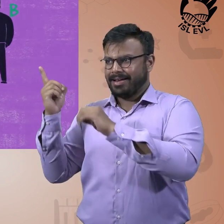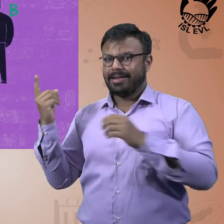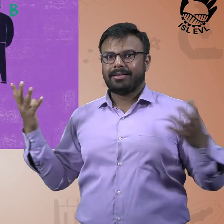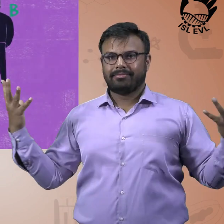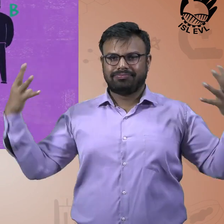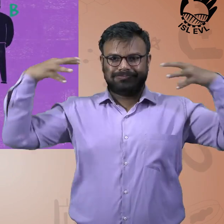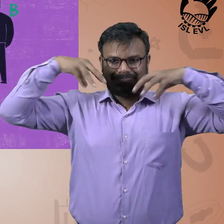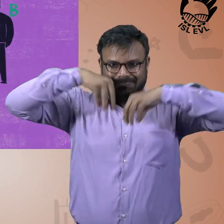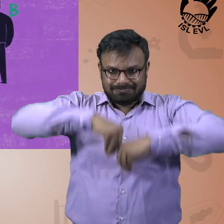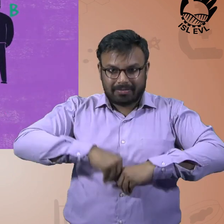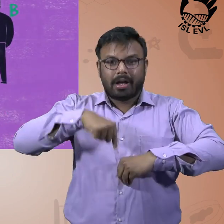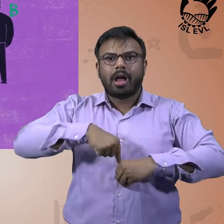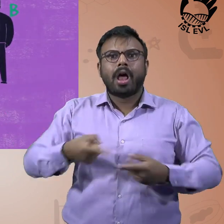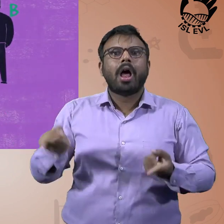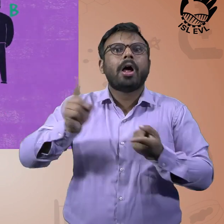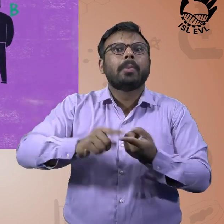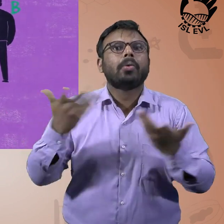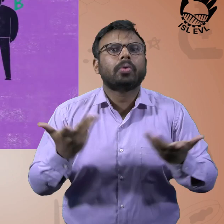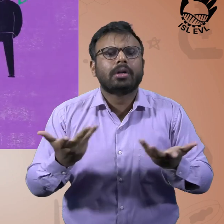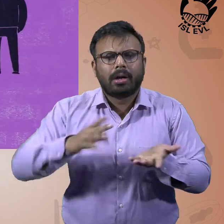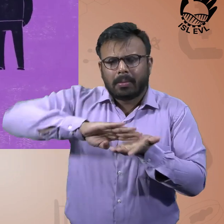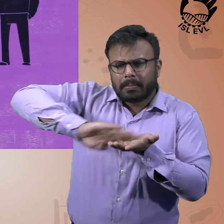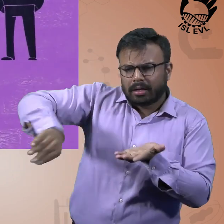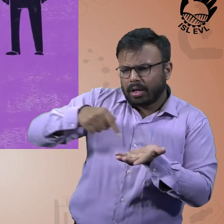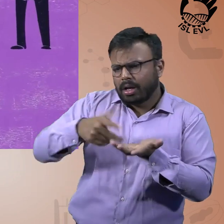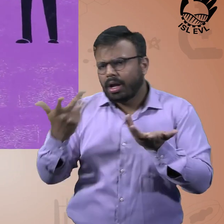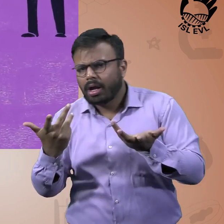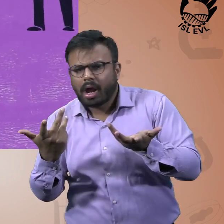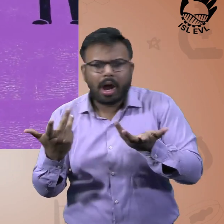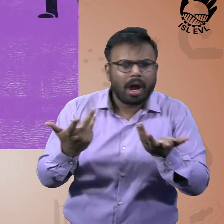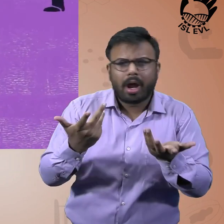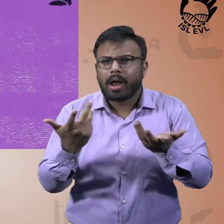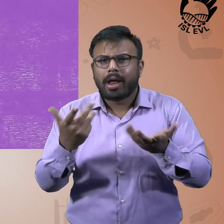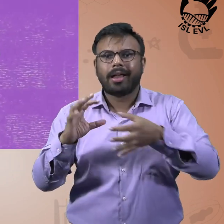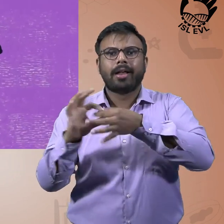and B, alleles are both dominant, while O is recessive.